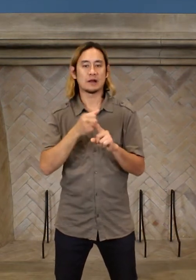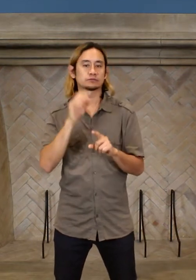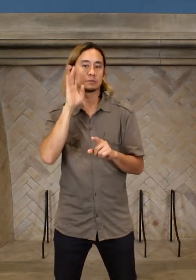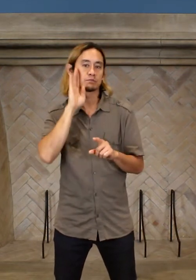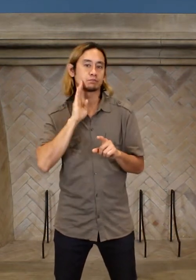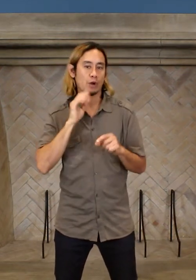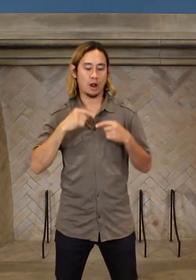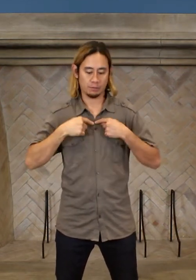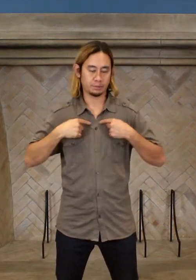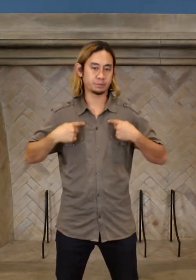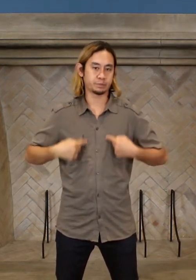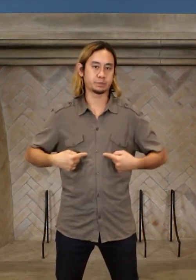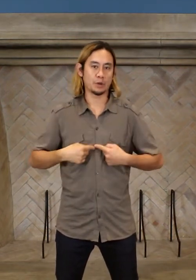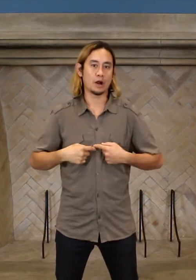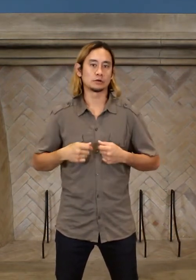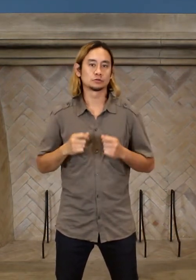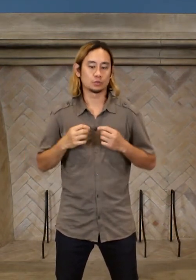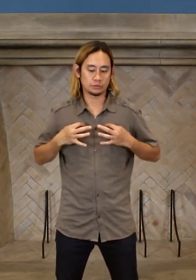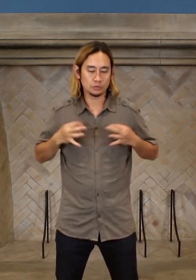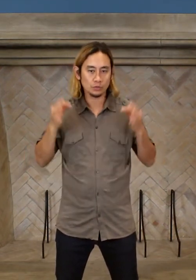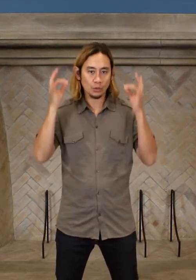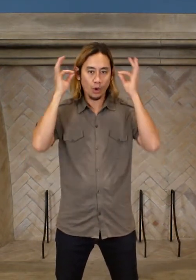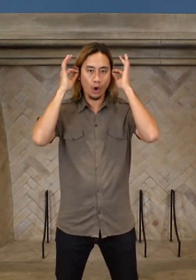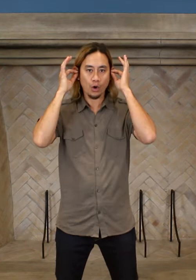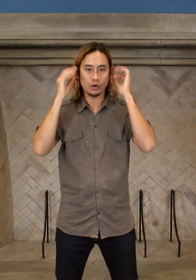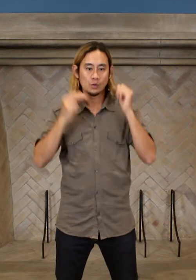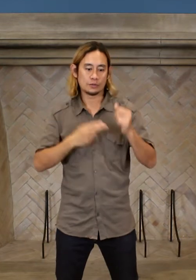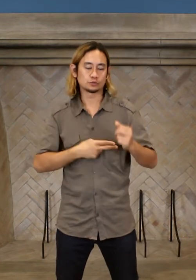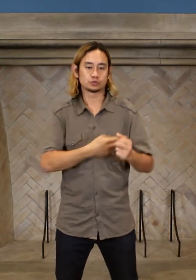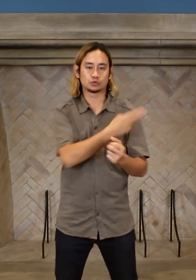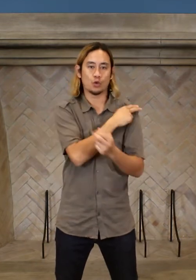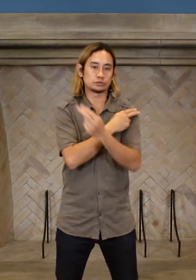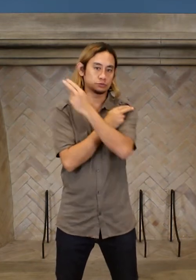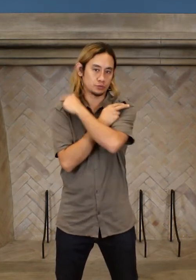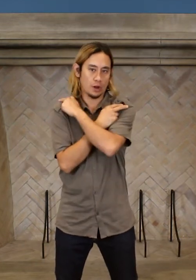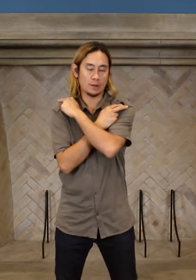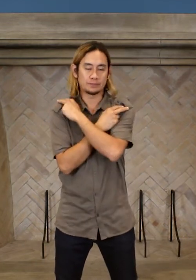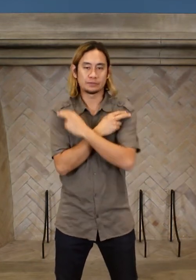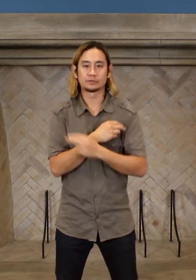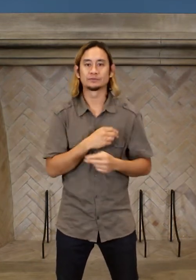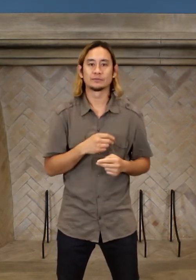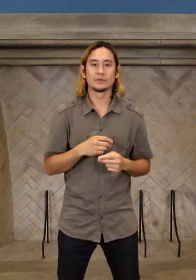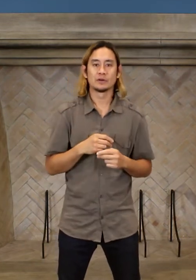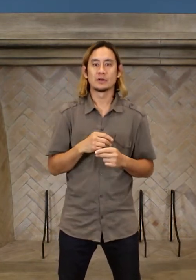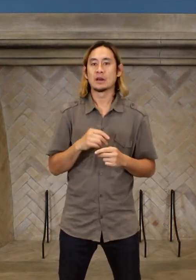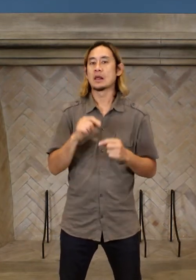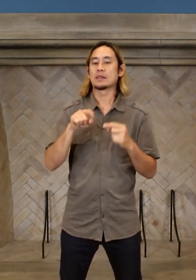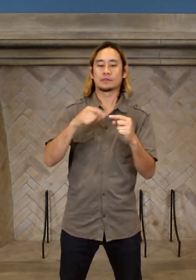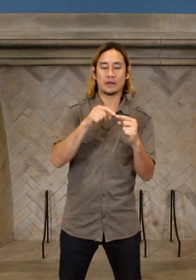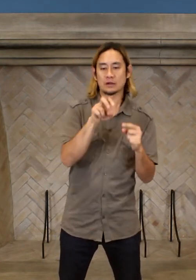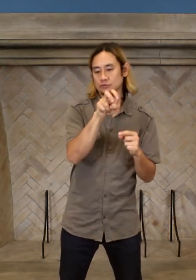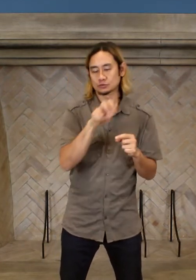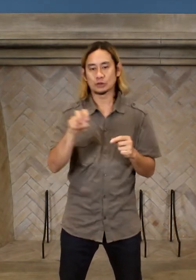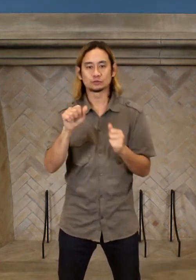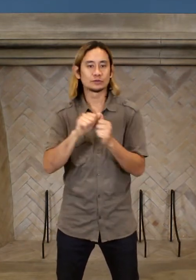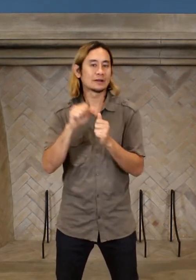it had a brown transmitter box that connected, that was over the chest with two wires that connected to my ears and with shoulder straps.